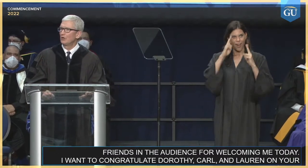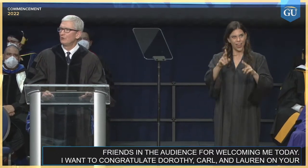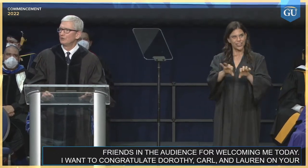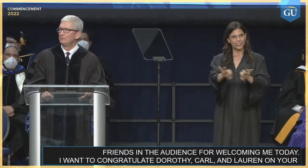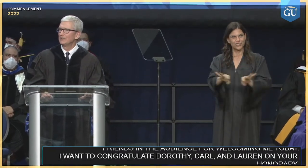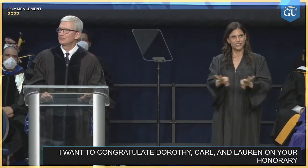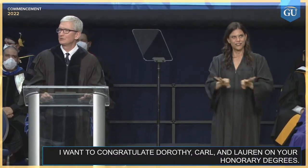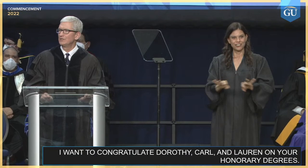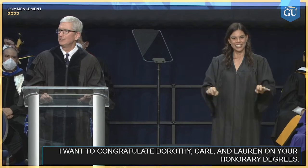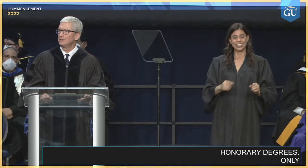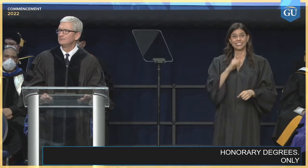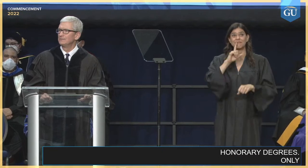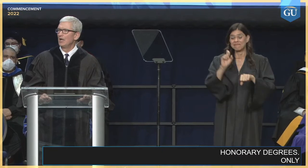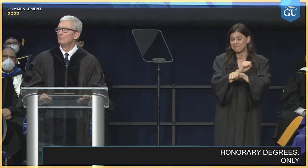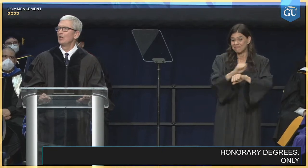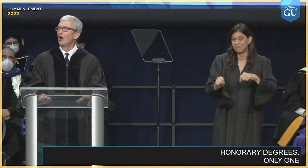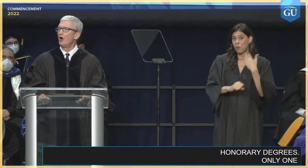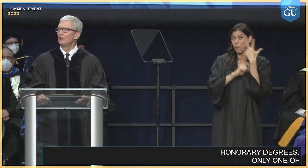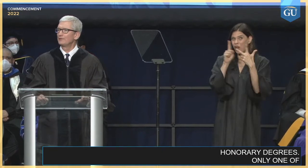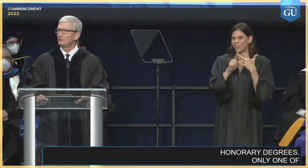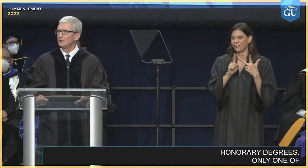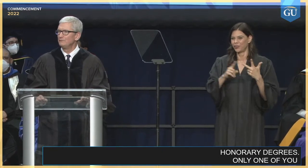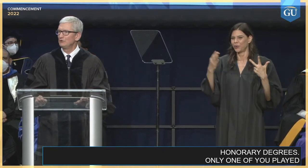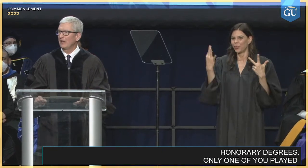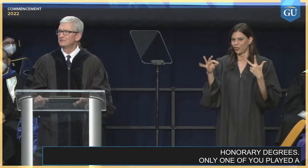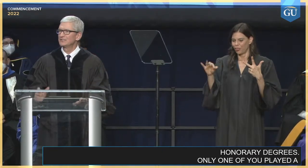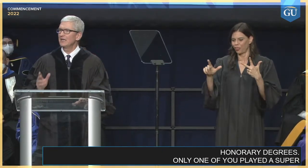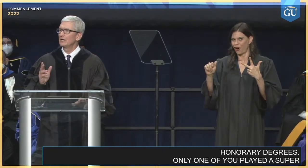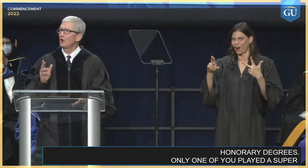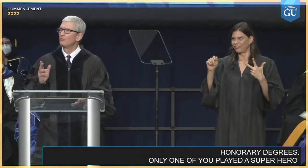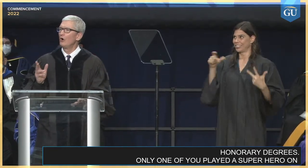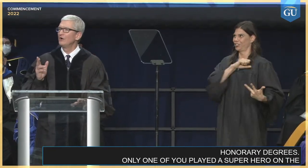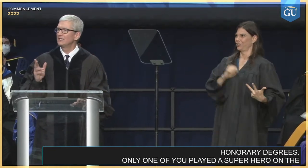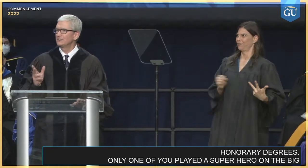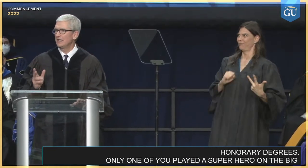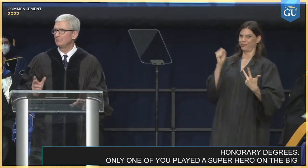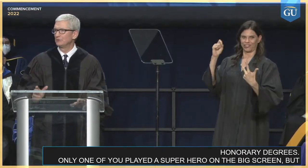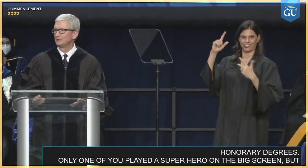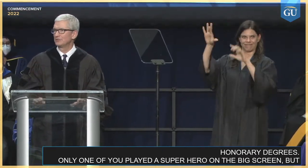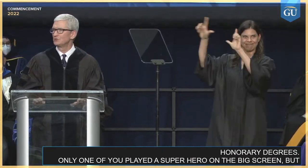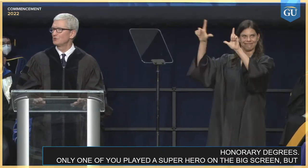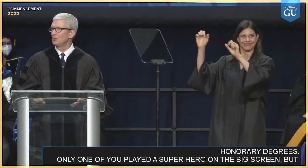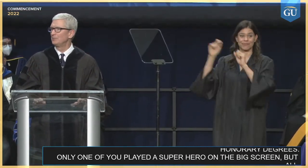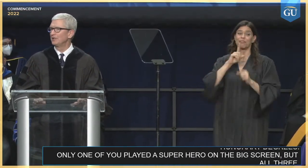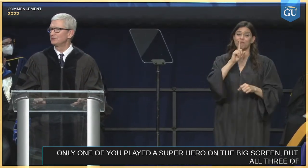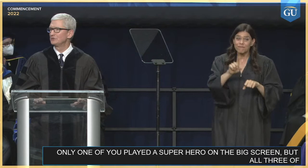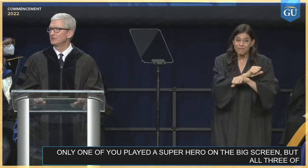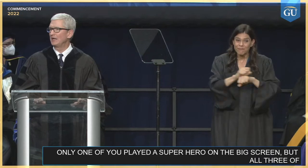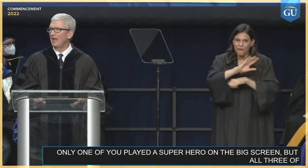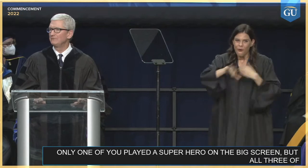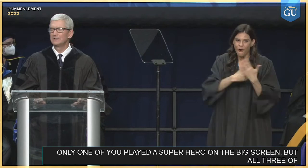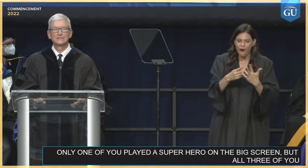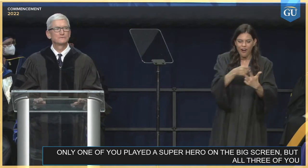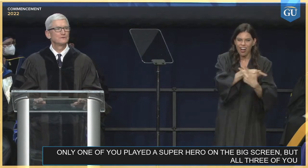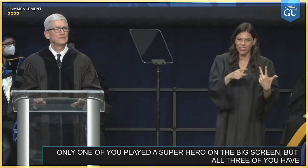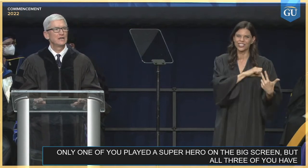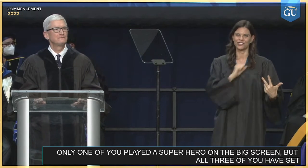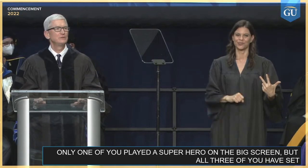the big screen, but all three of you have set heroic examples as trailblazers and advocates for the deaf